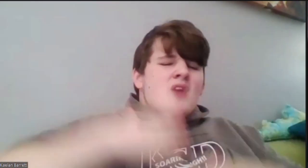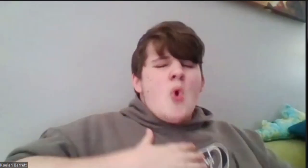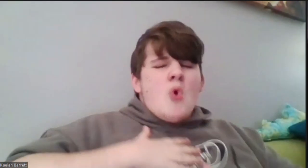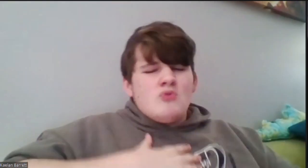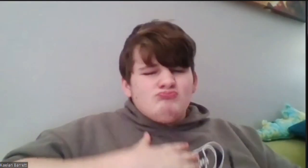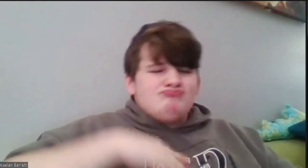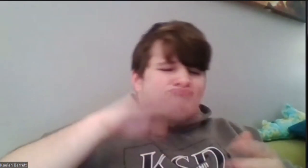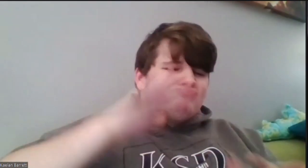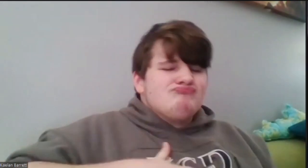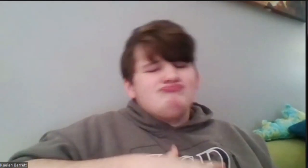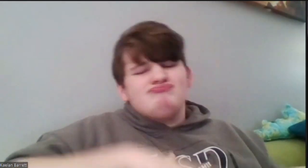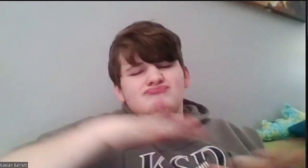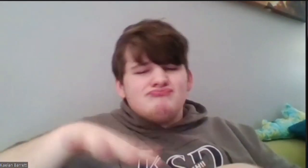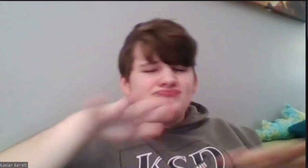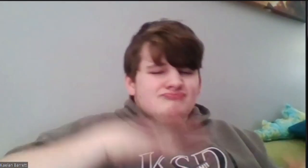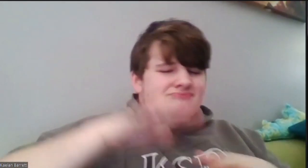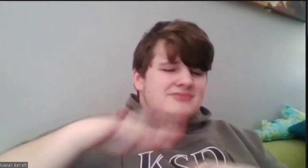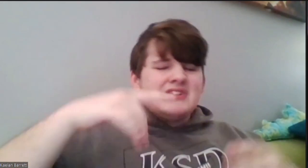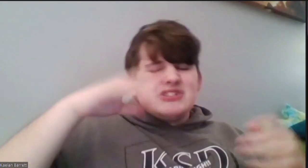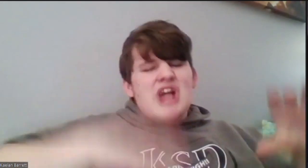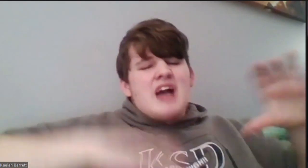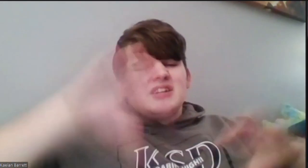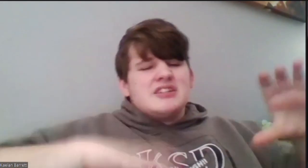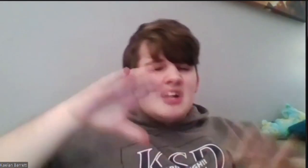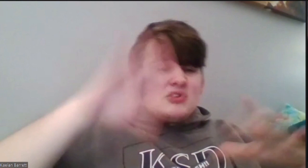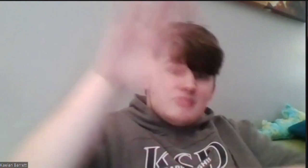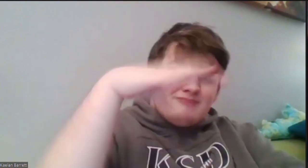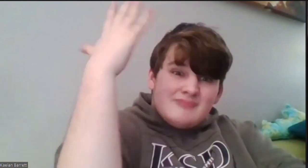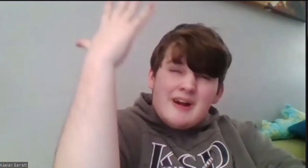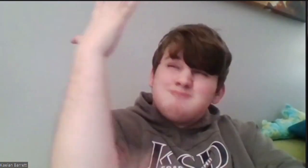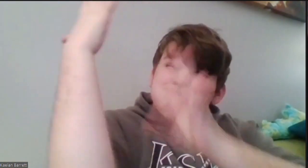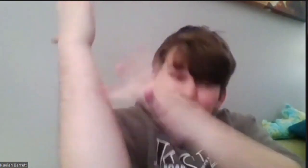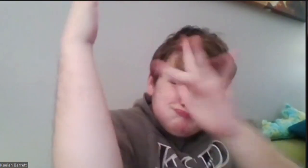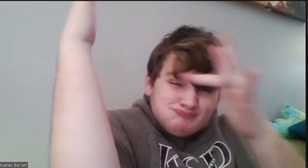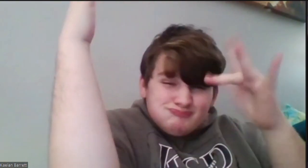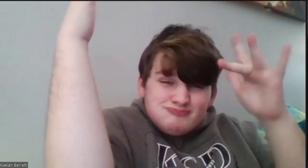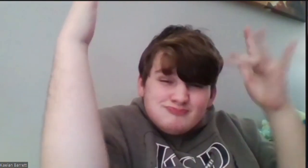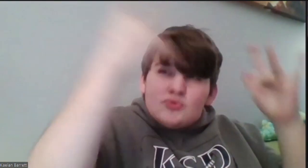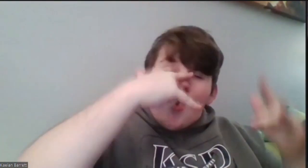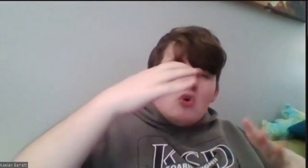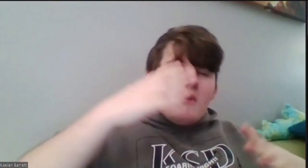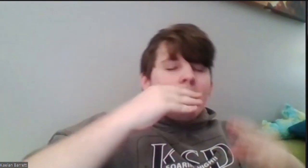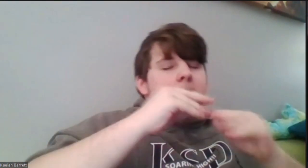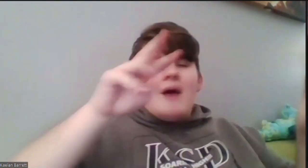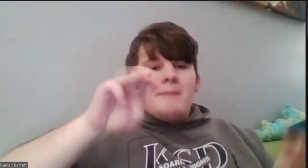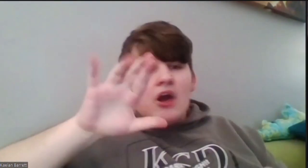is gathered around. They're having a good time. They're just chatting it up. Their Christmas tree